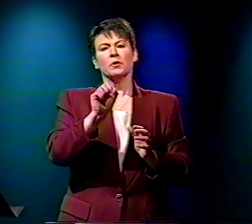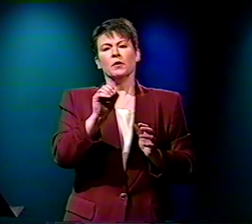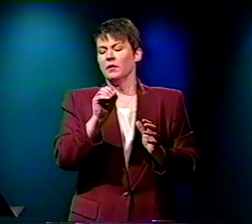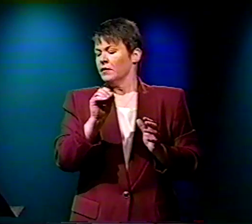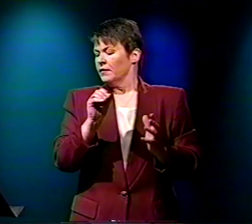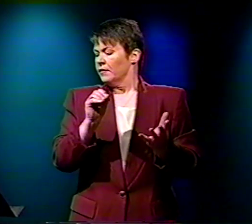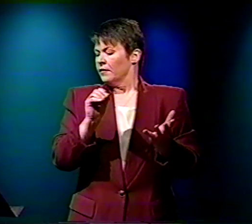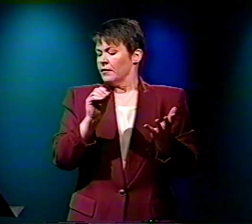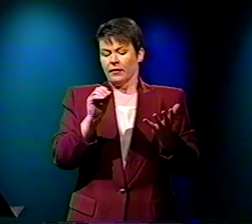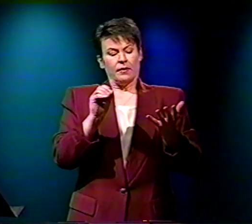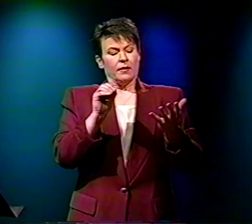for interpreting.